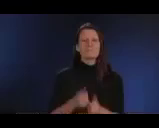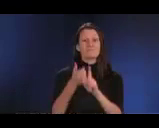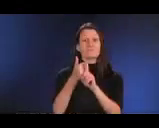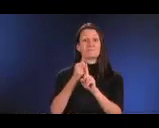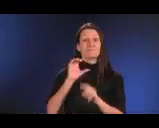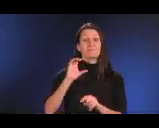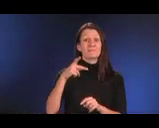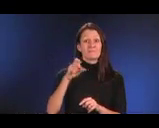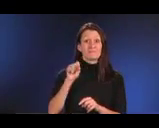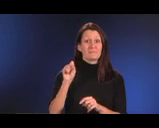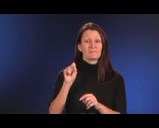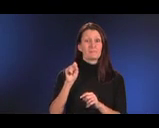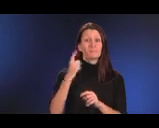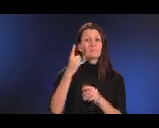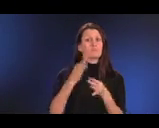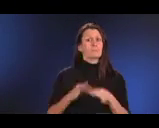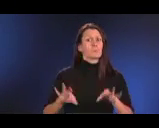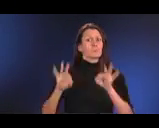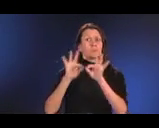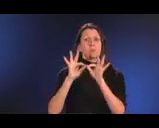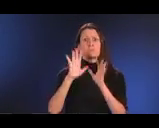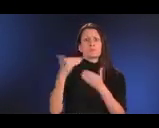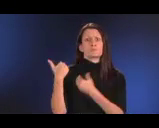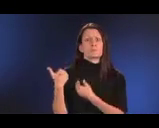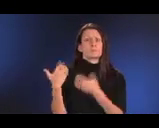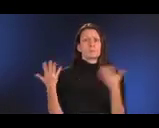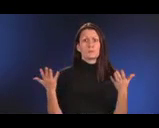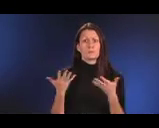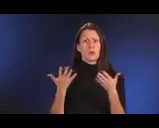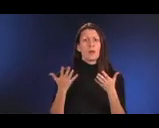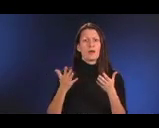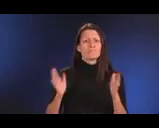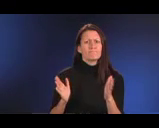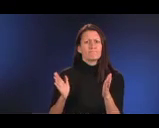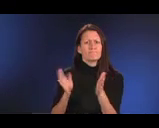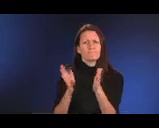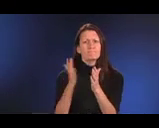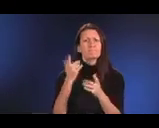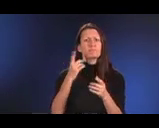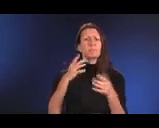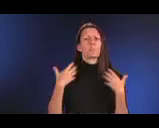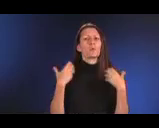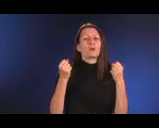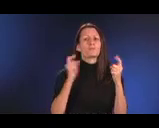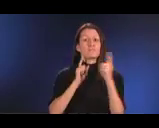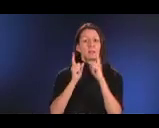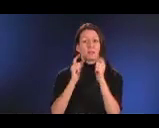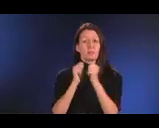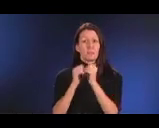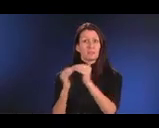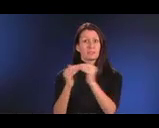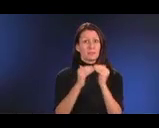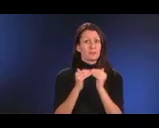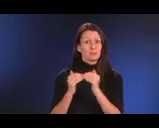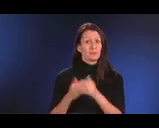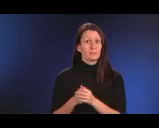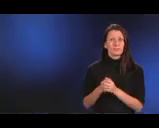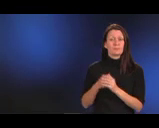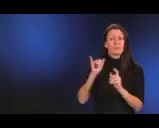An important part of your responsibilities as a peer support specialist is facilitating recovery dialogues with peers. This